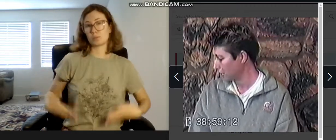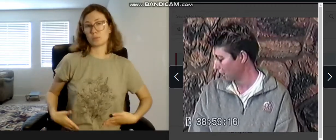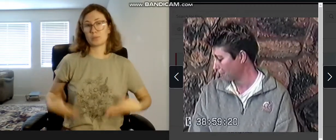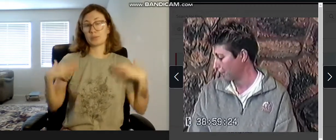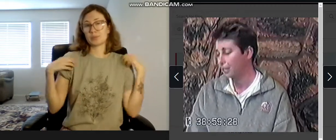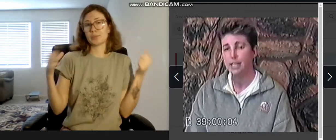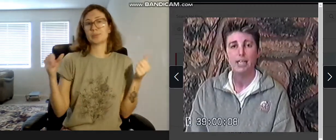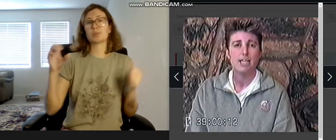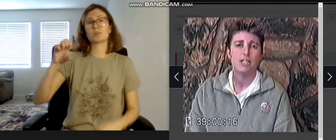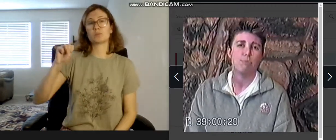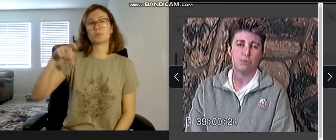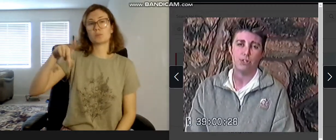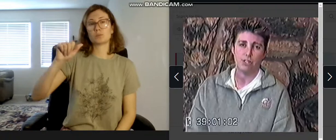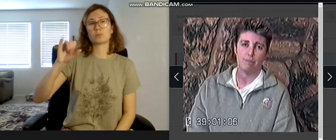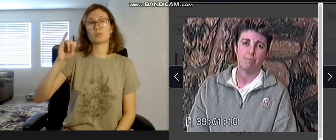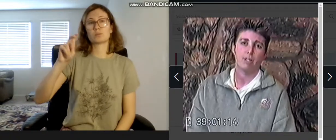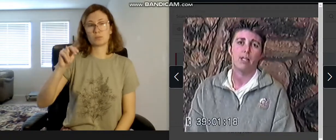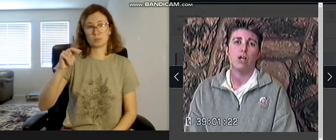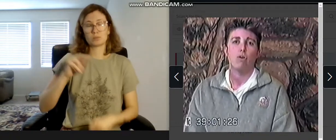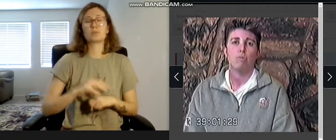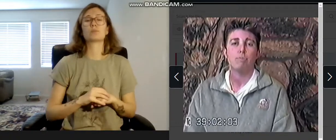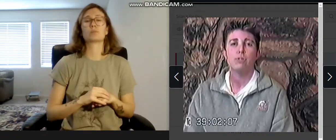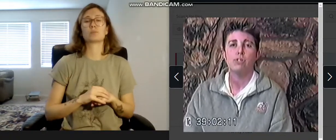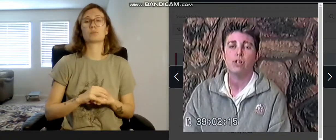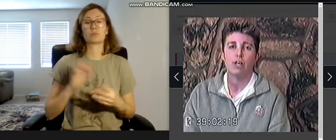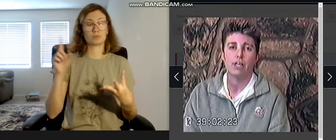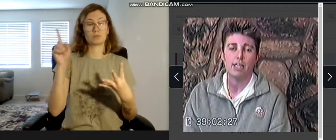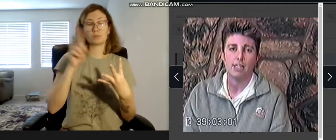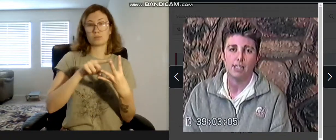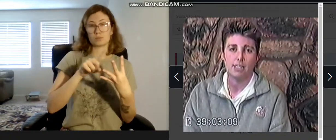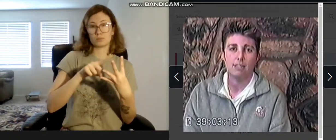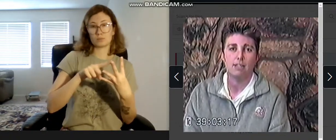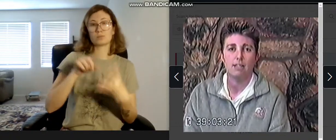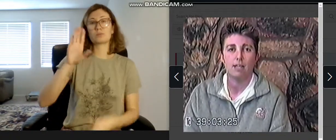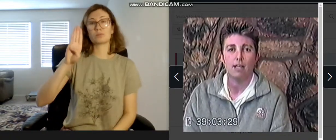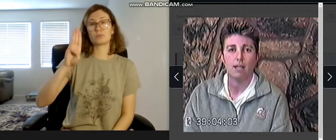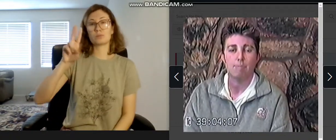thing we talk about is bruises. Bruises